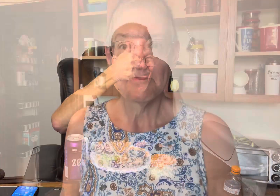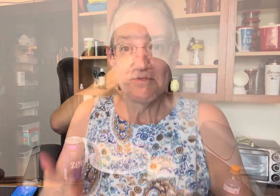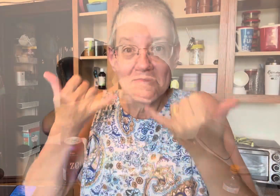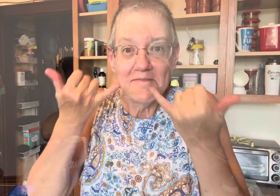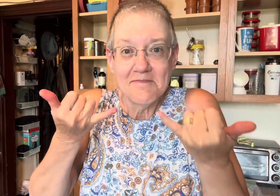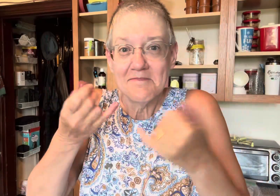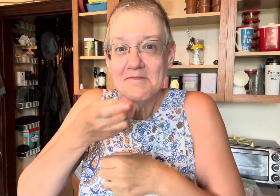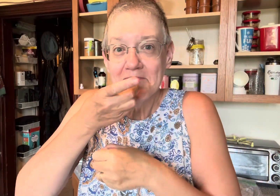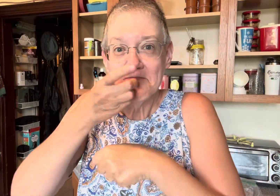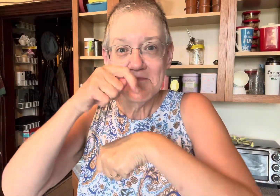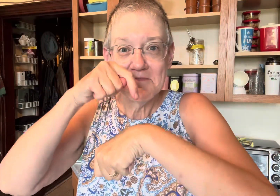and my favorite dessert.